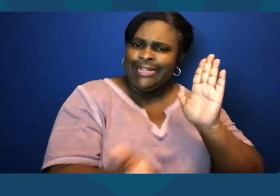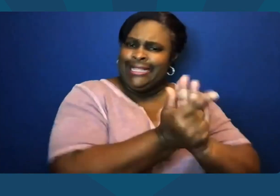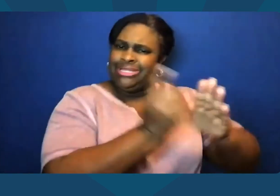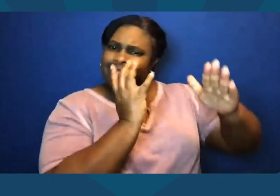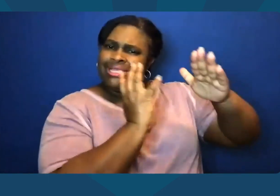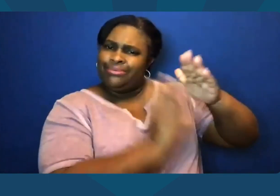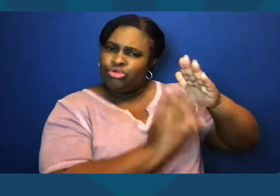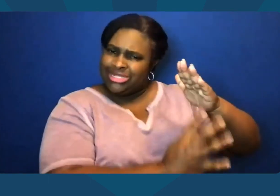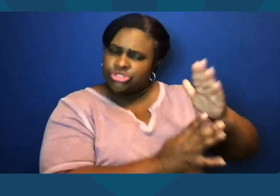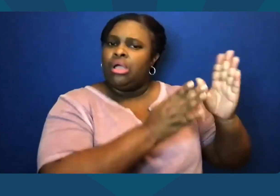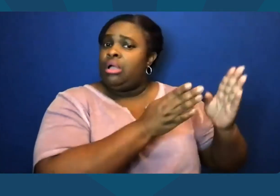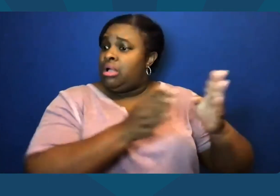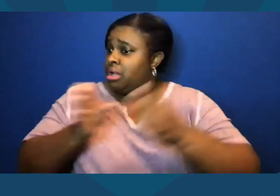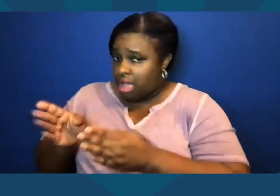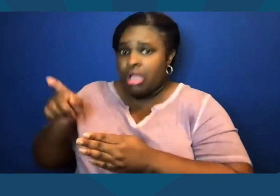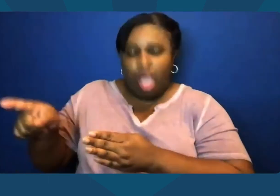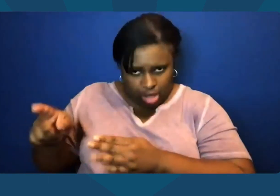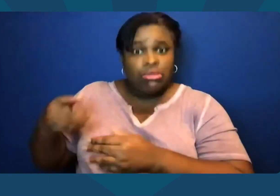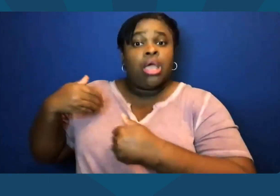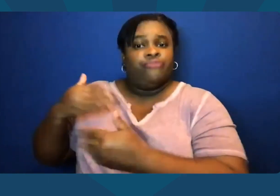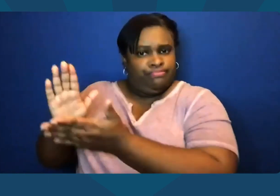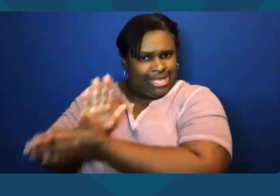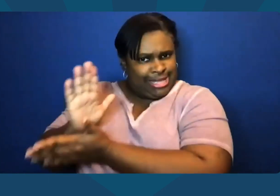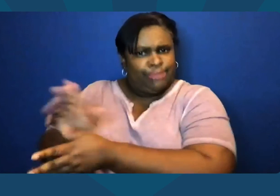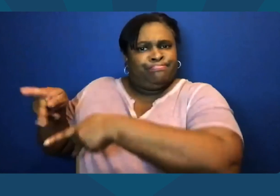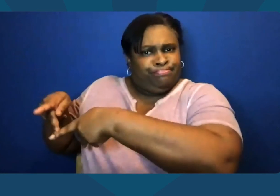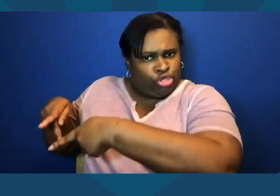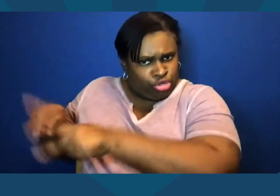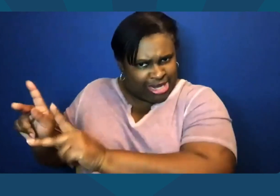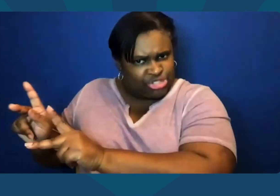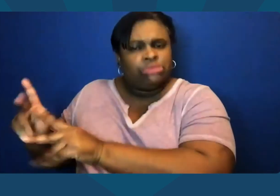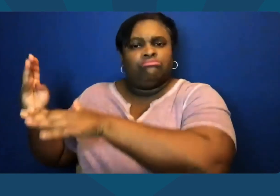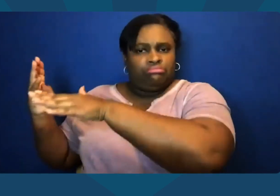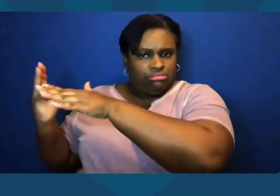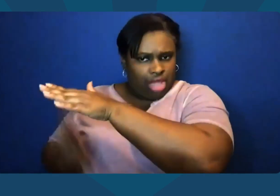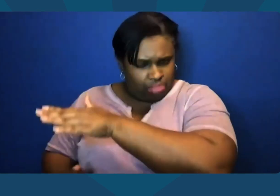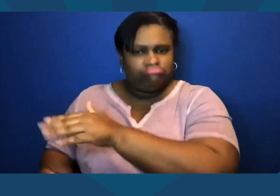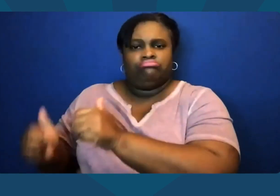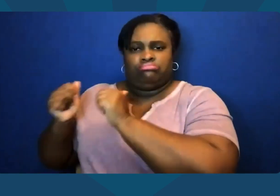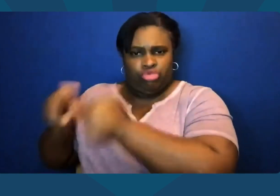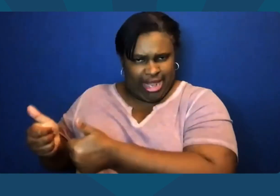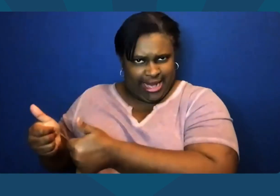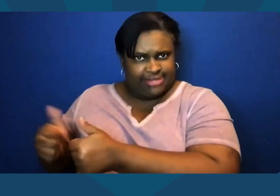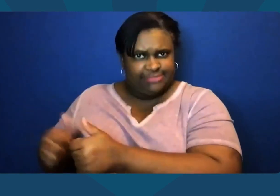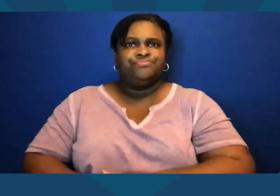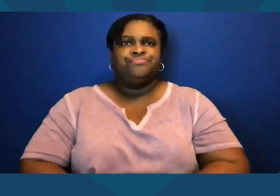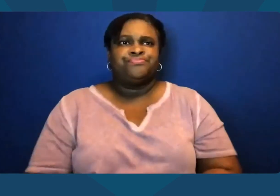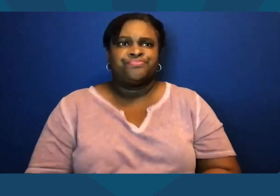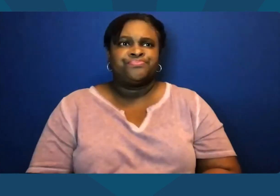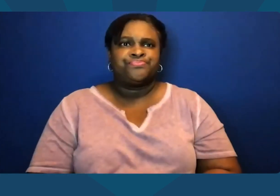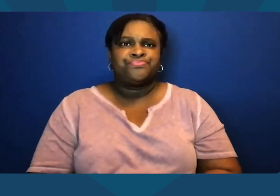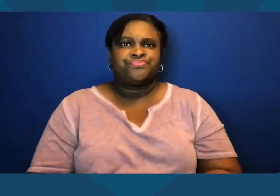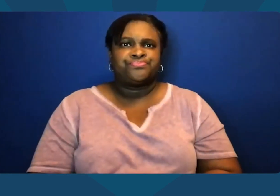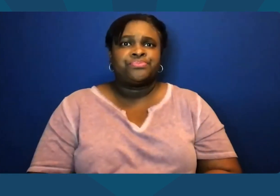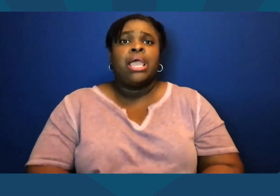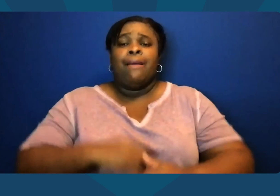government to win the fight against illegal immigration. Legal immigration is great, and we